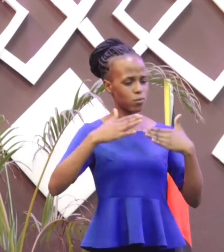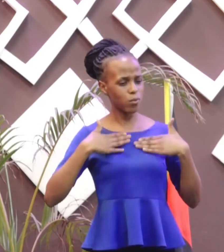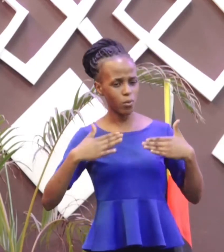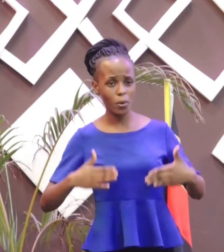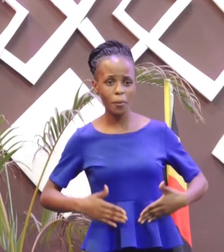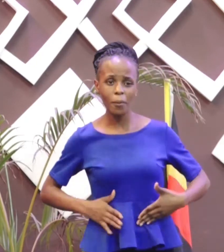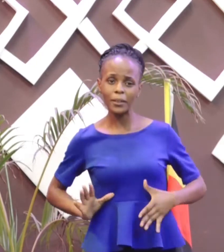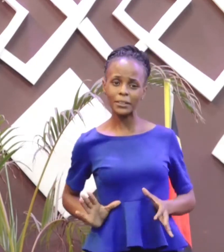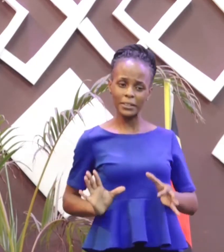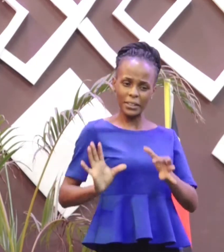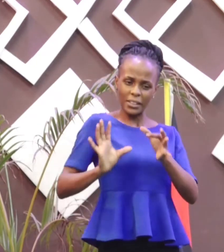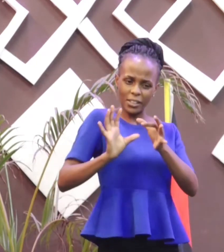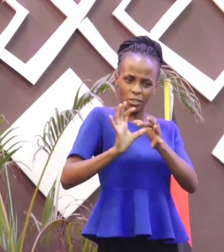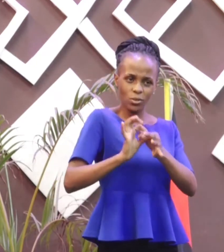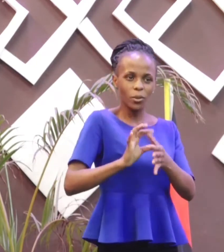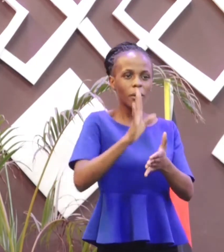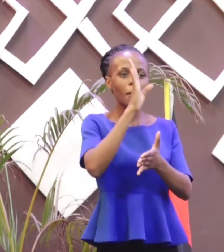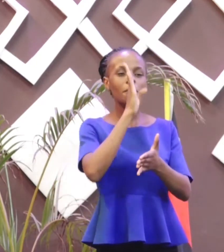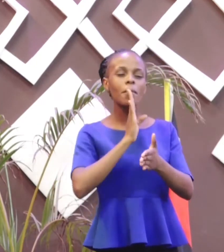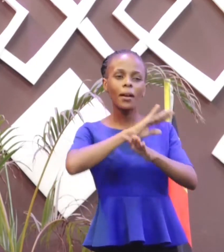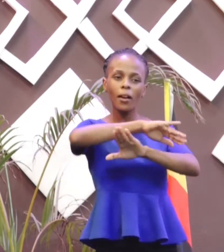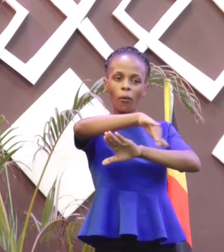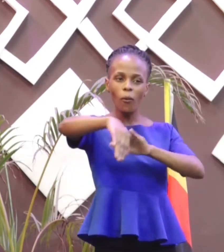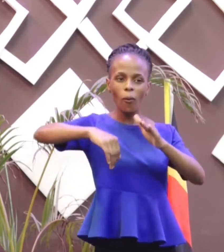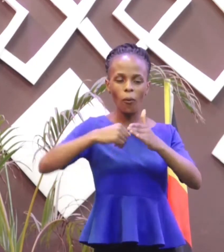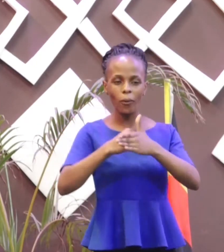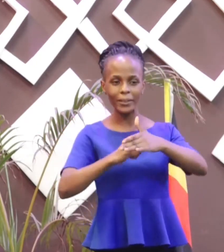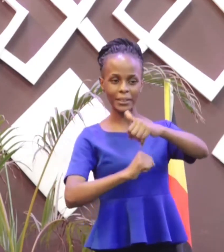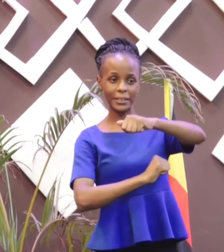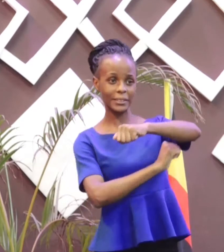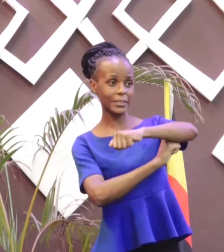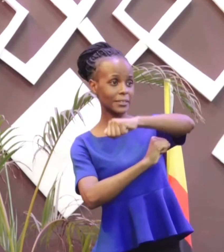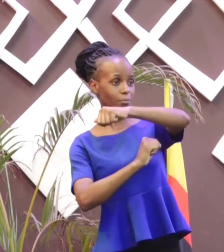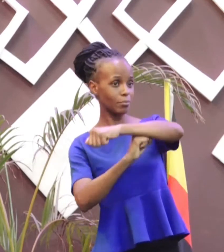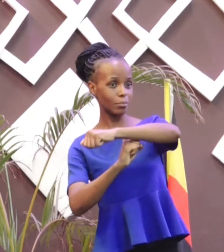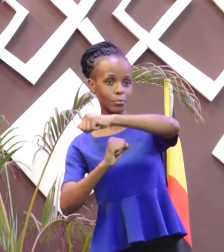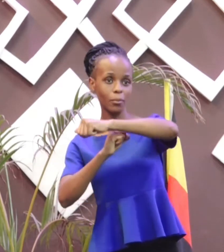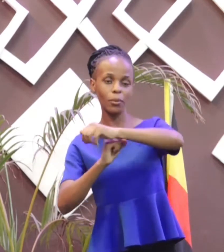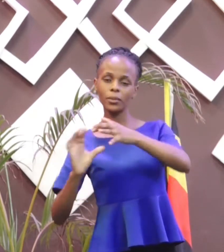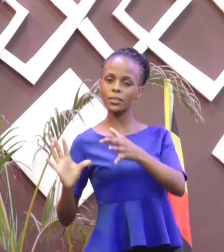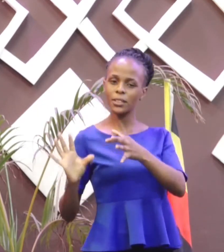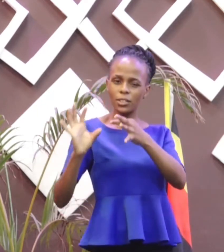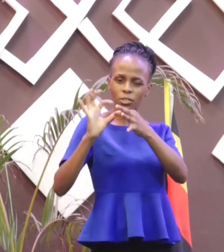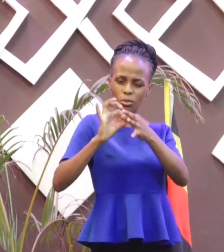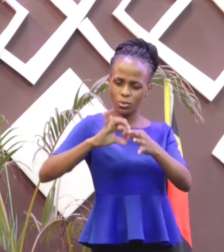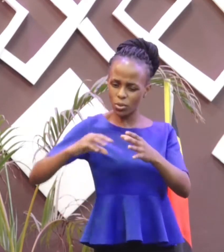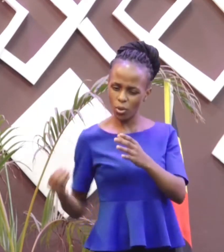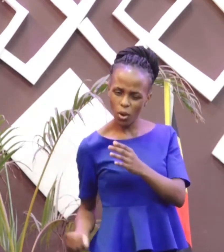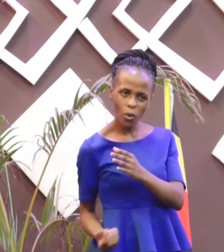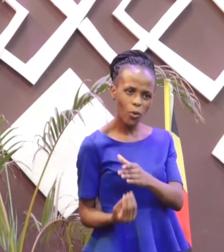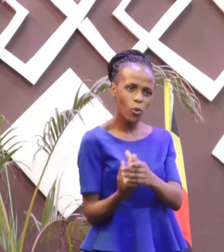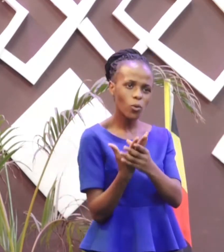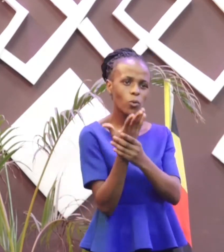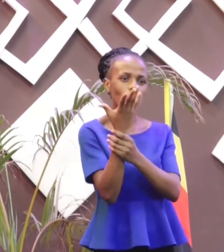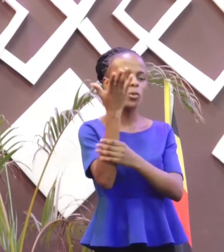held together by every supporting ligament grows and builds itself up in